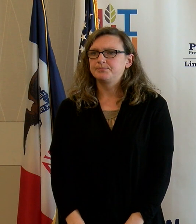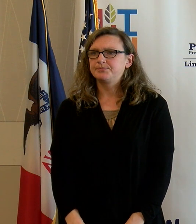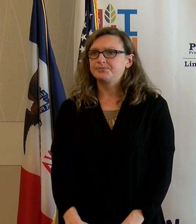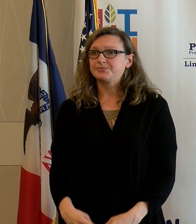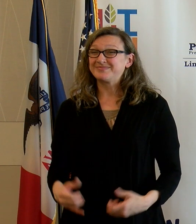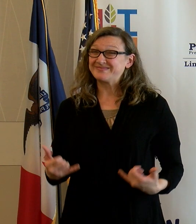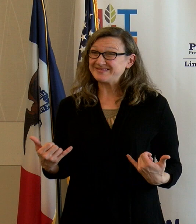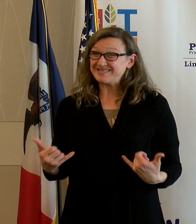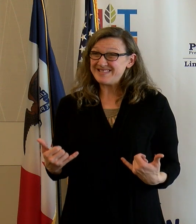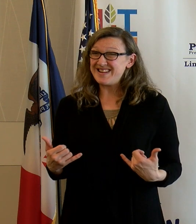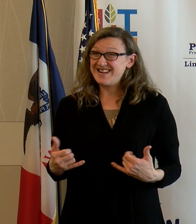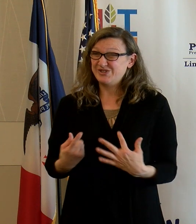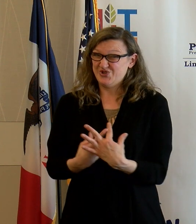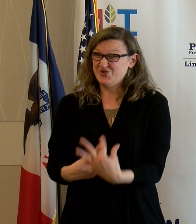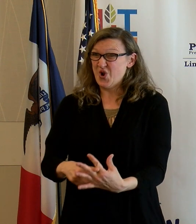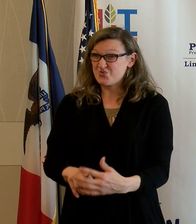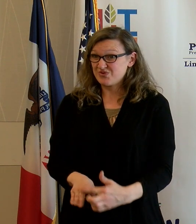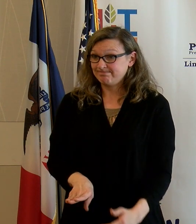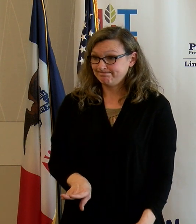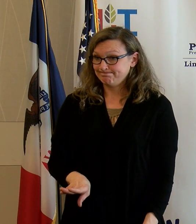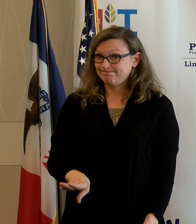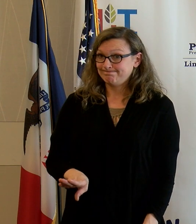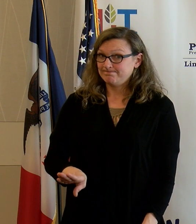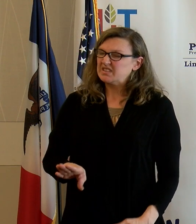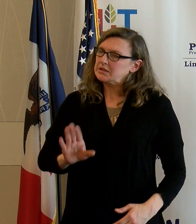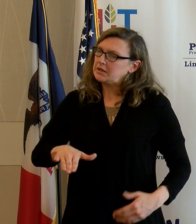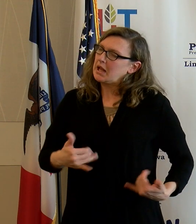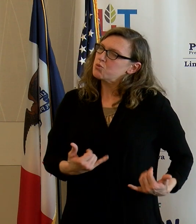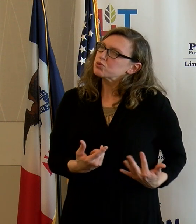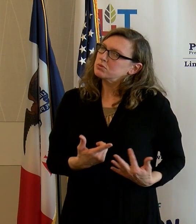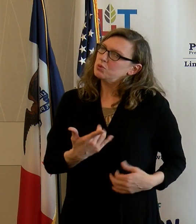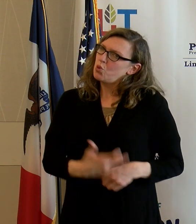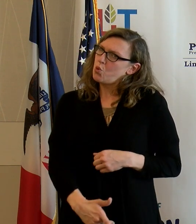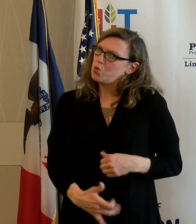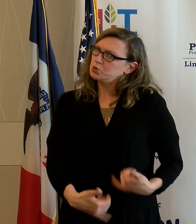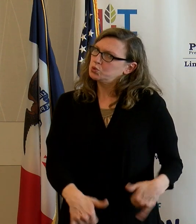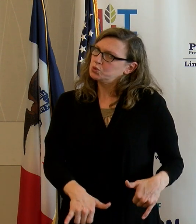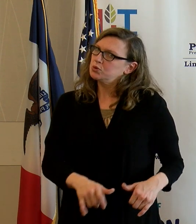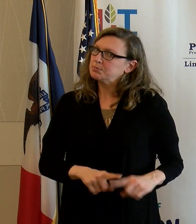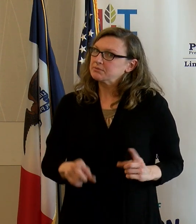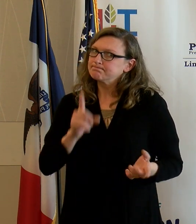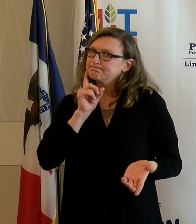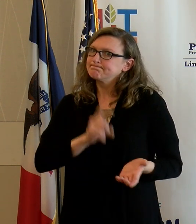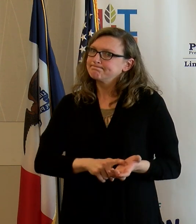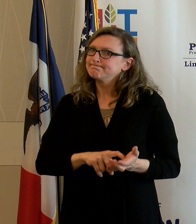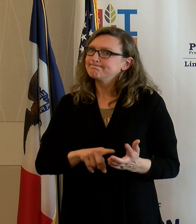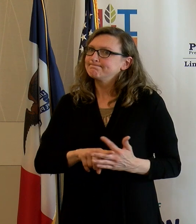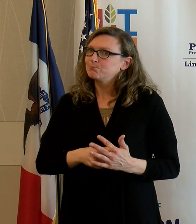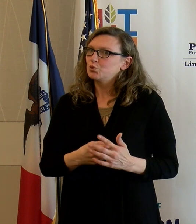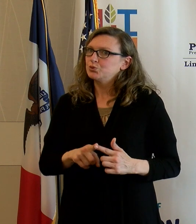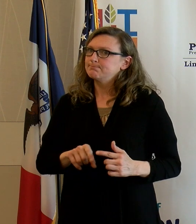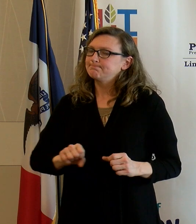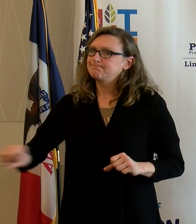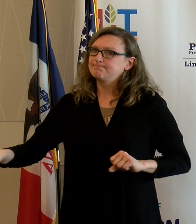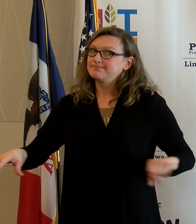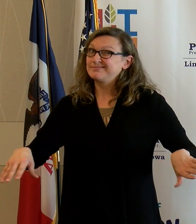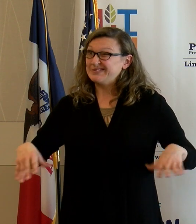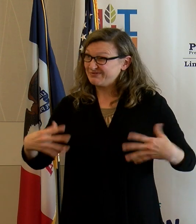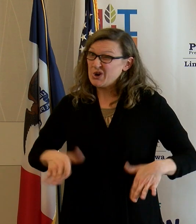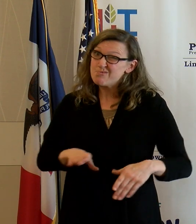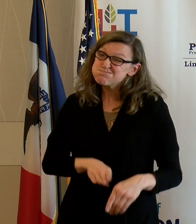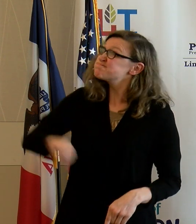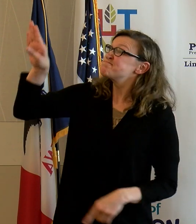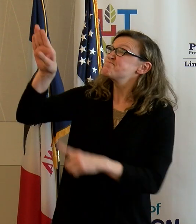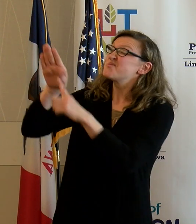people that are in the hospital and the ones that are in critical care, we have not even approached what our baseline capacity